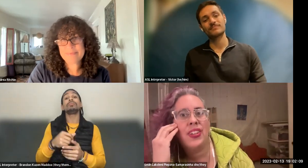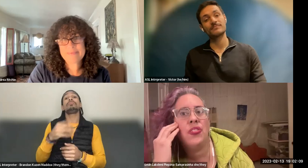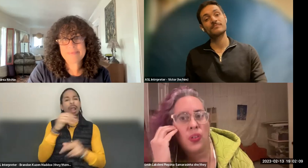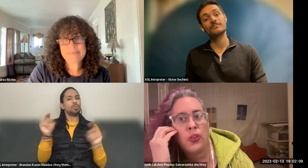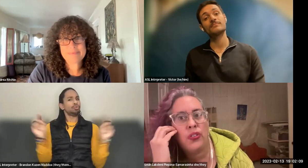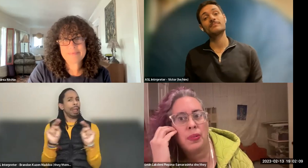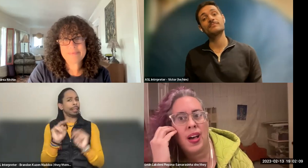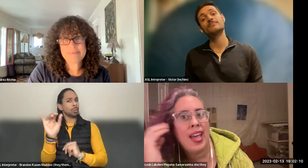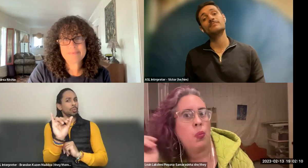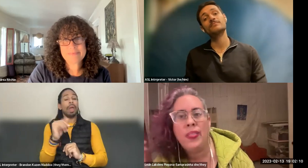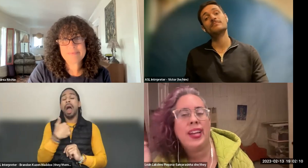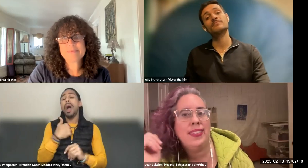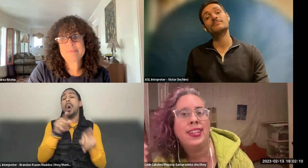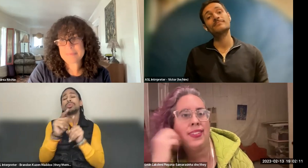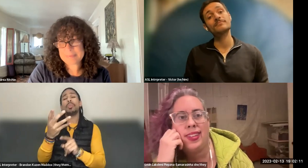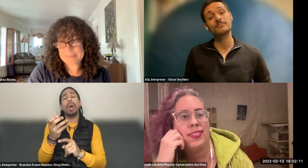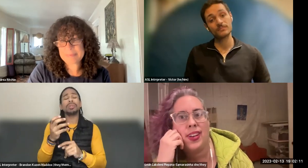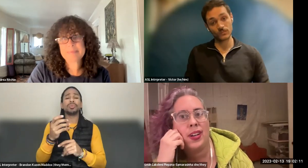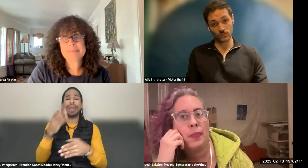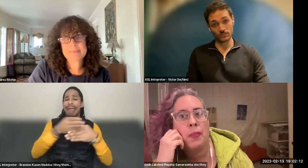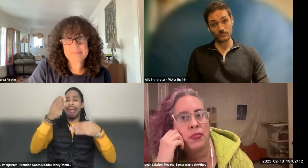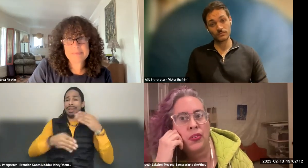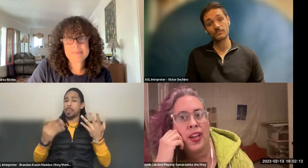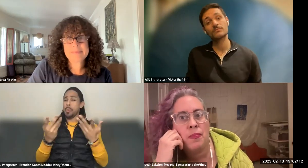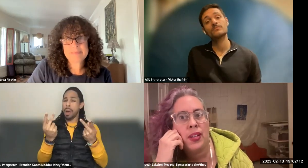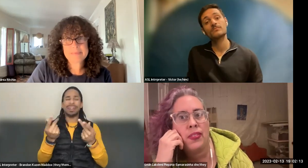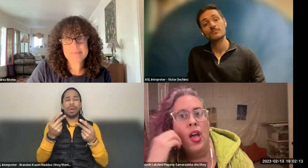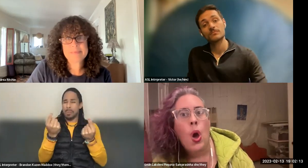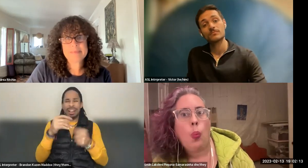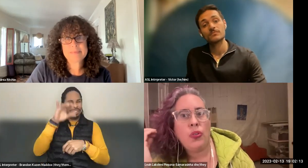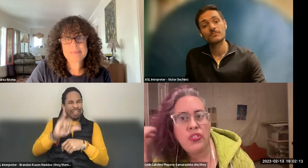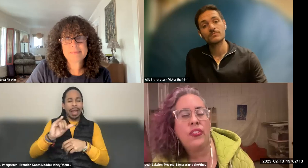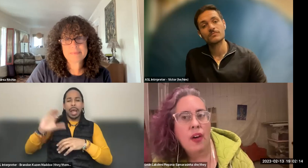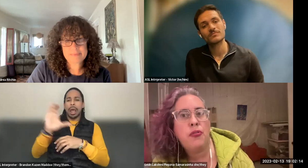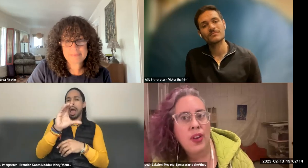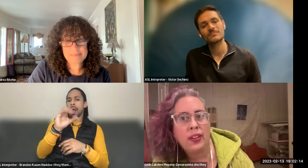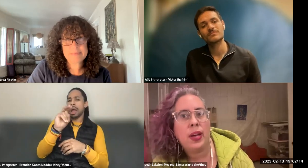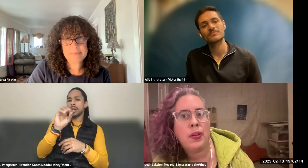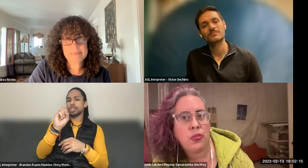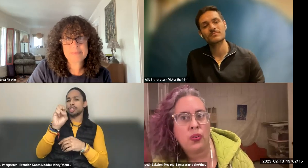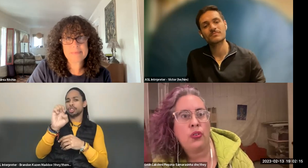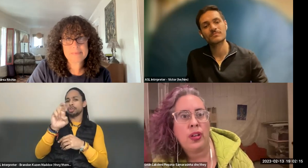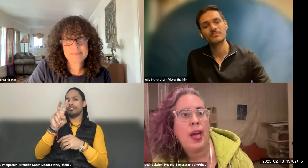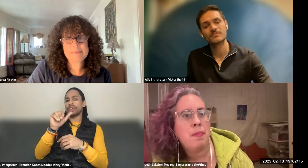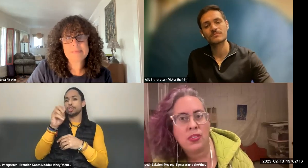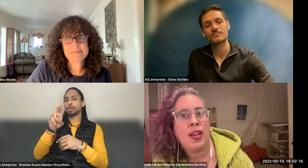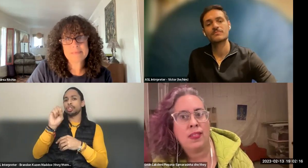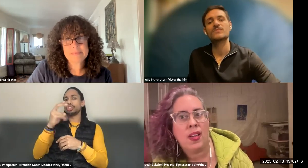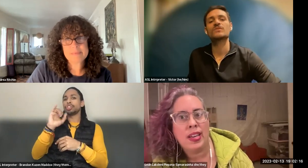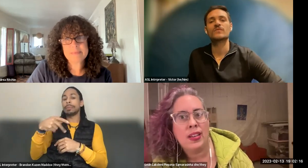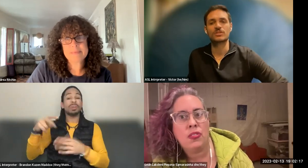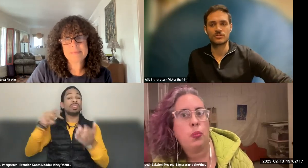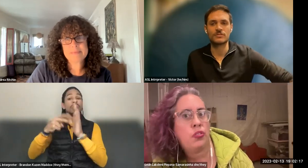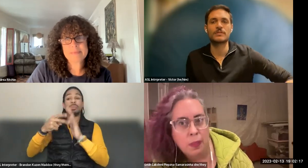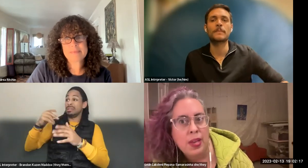end conservatorship law. And one thing I didn't get a chance to talk about in my first 5 minutes was just how fucked up conservatorship and mental health